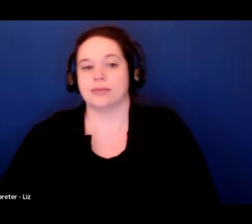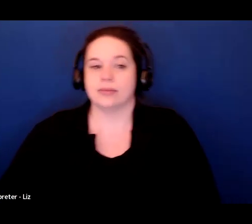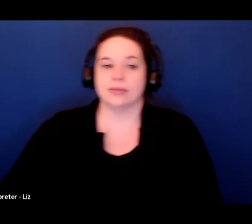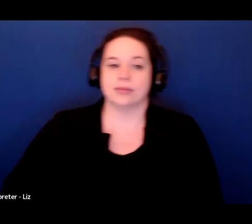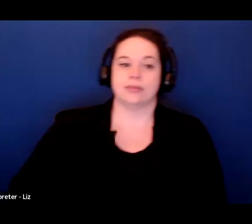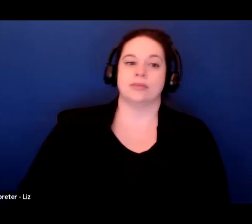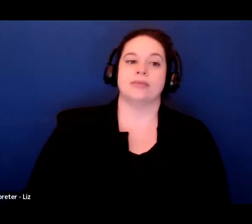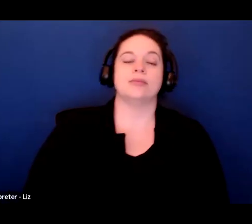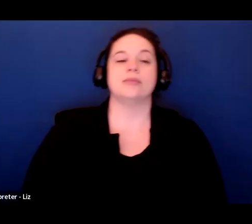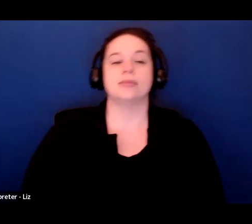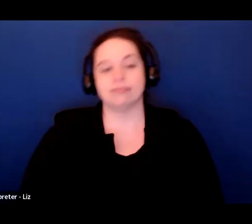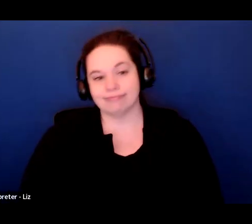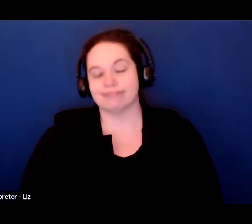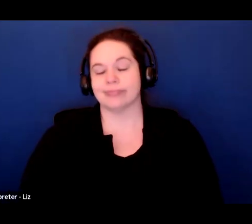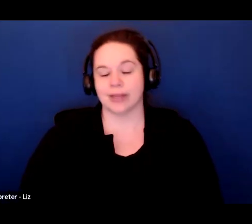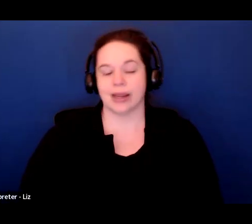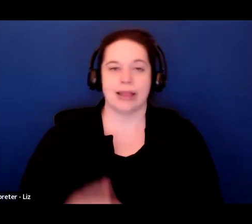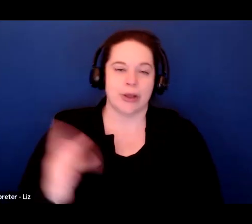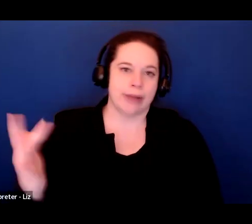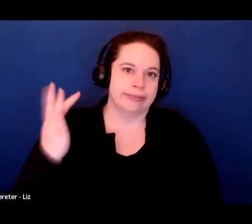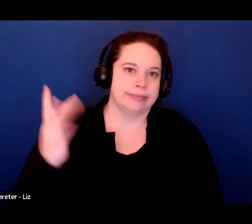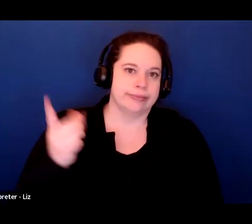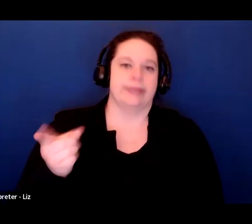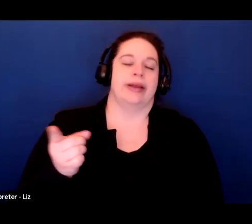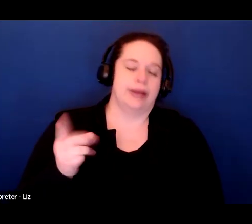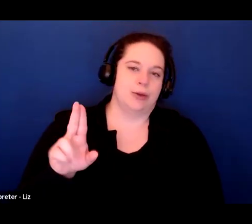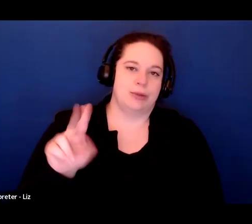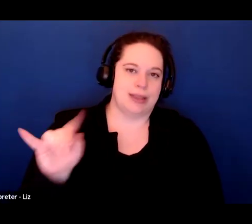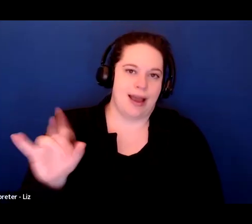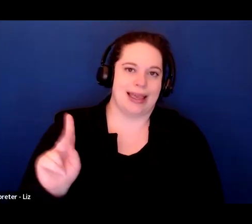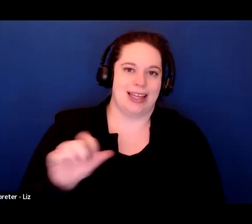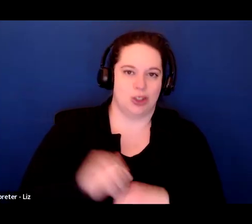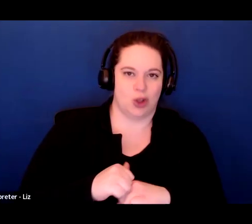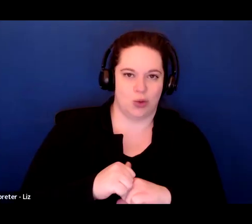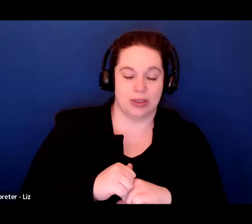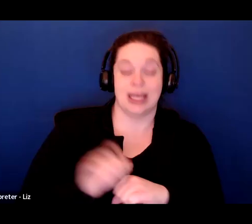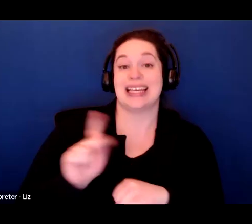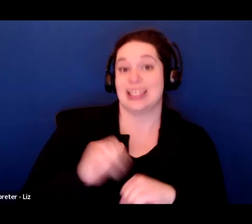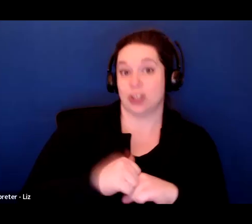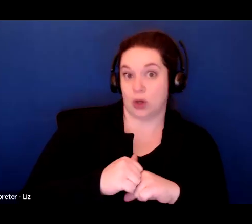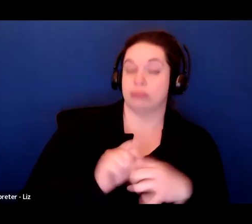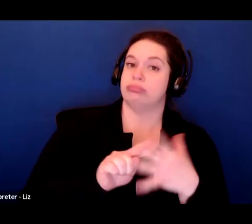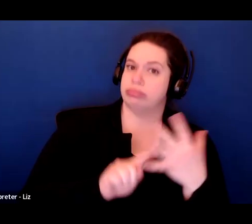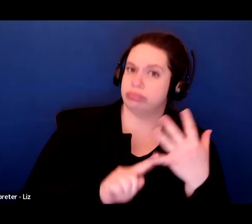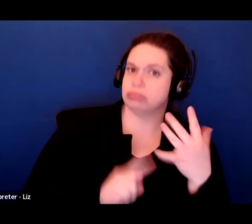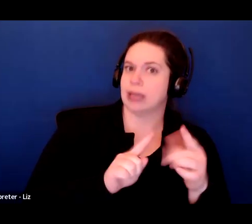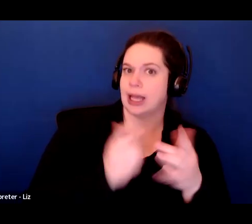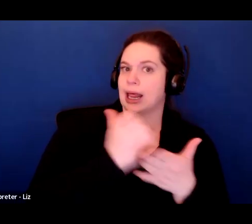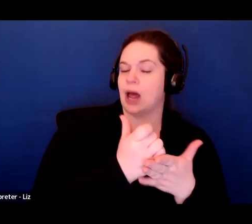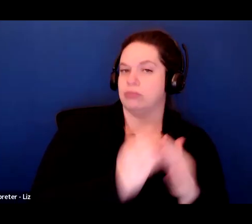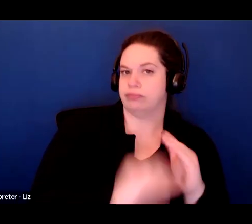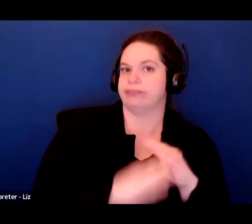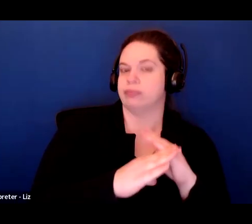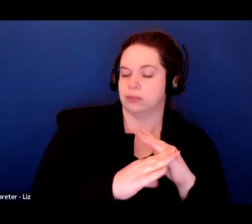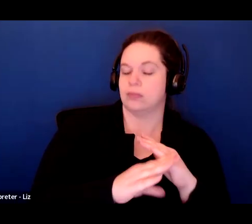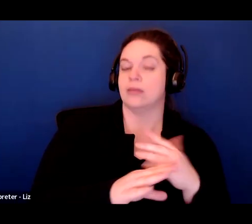bane of our existence, right? How can we do this? Well, kidney stones can be helped by a variety of different things. So